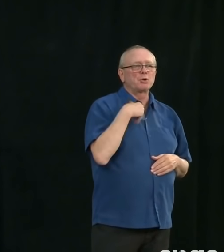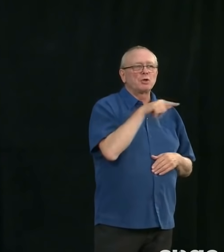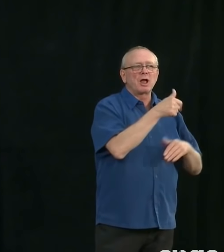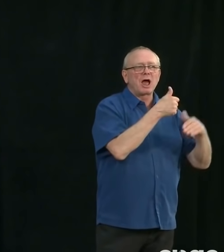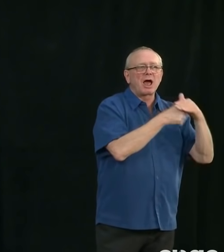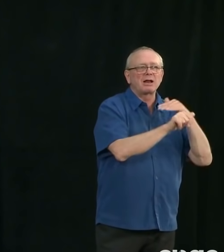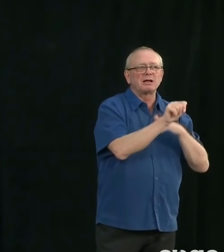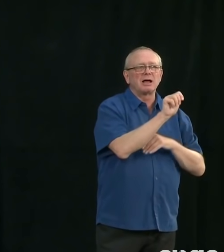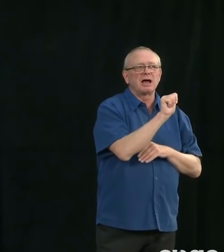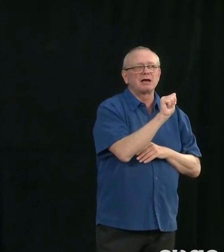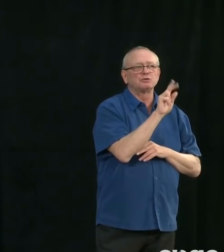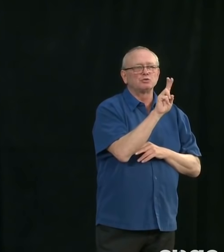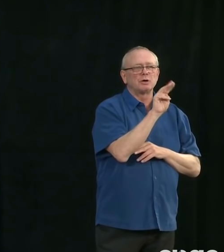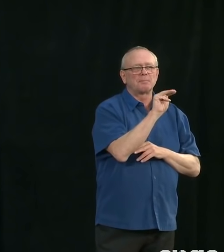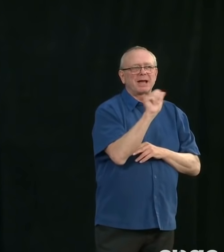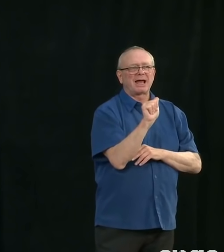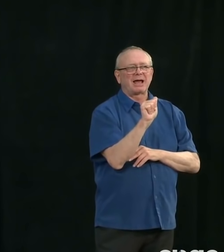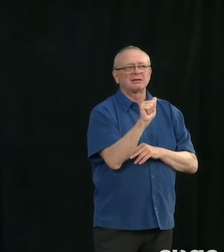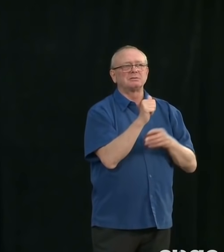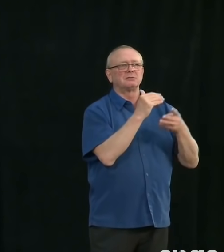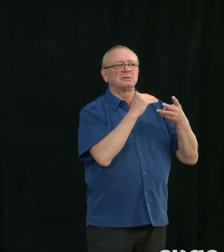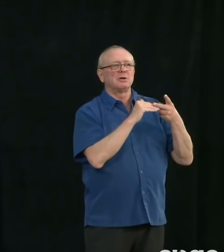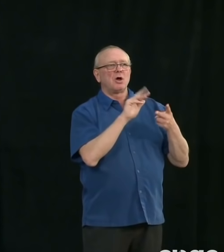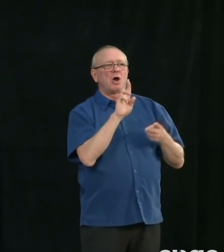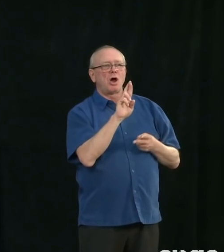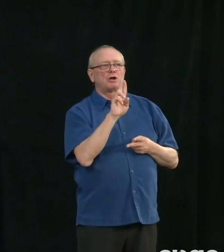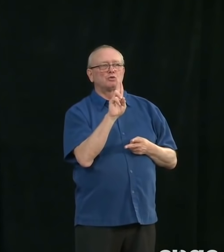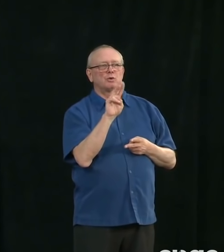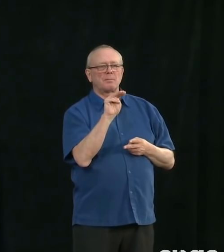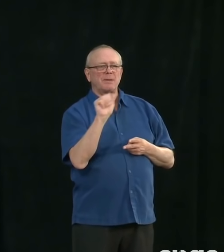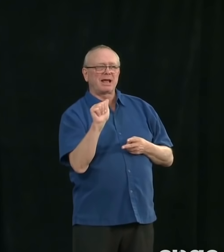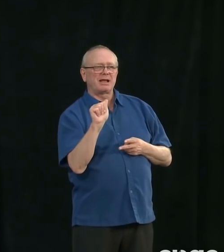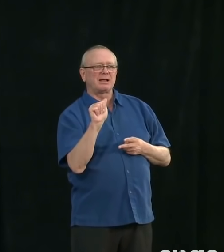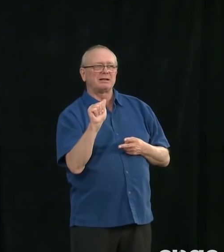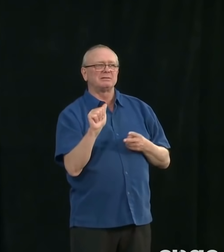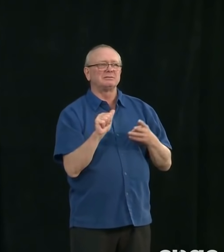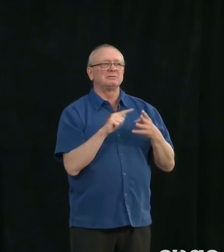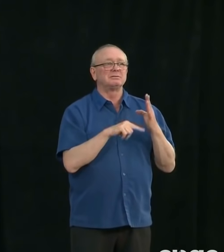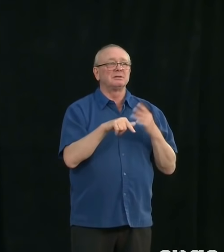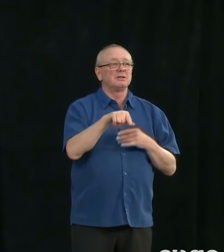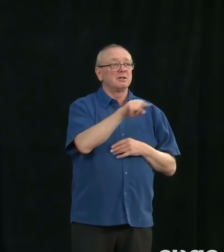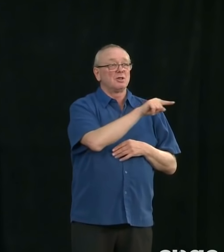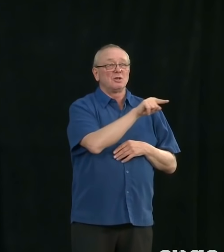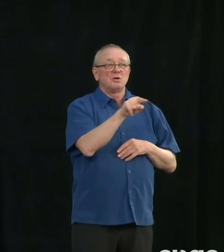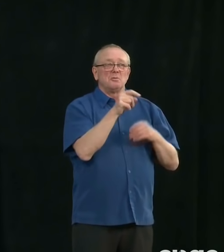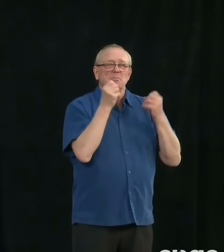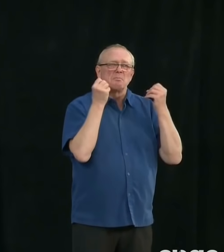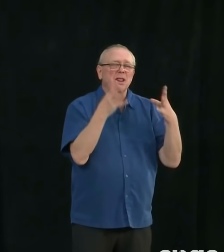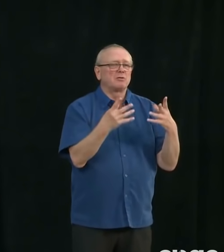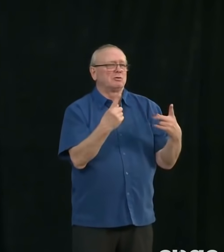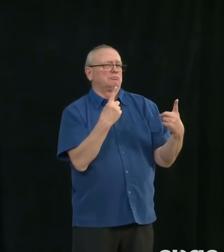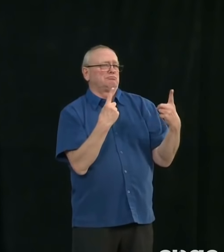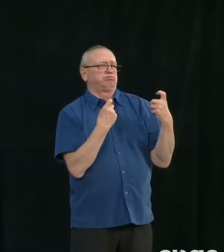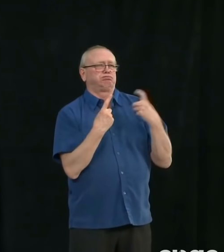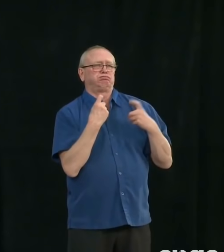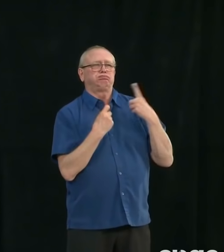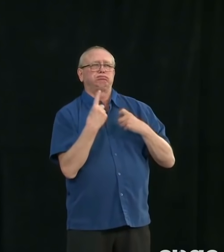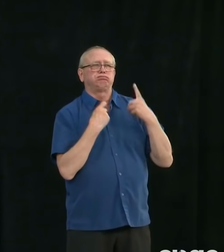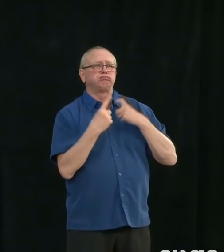rural municipalities, and a lot of them had questions for both me and Minister Madhu about the businesses in their communities.